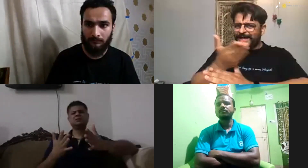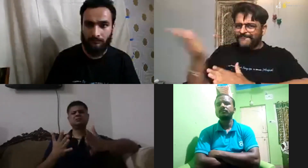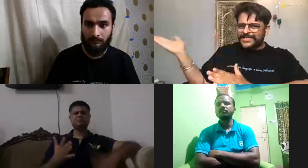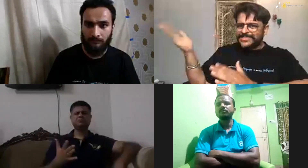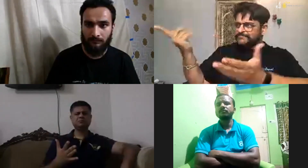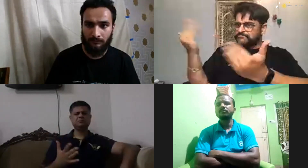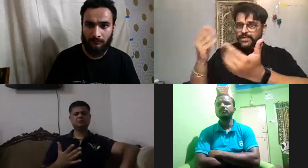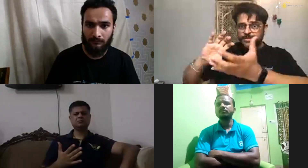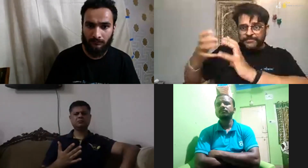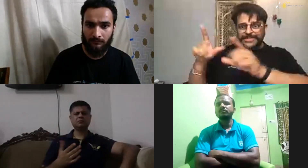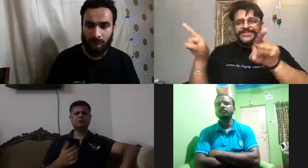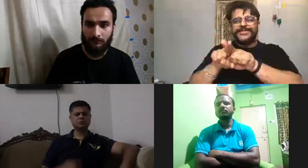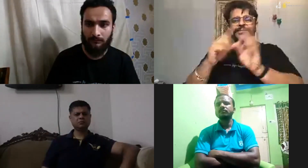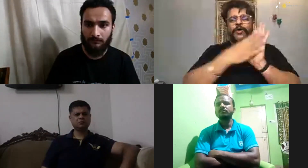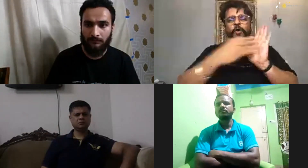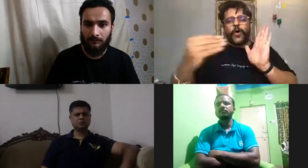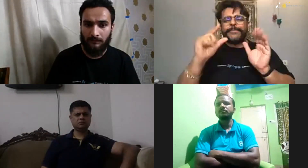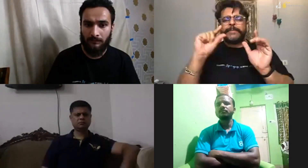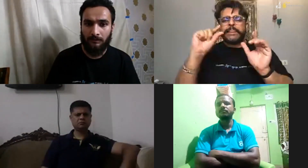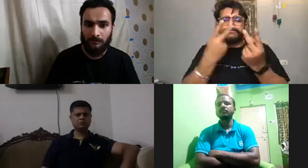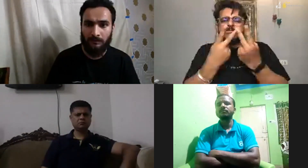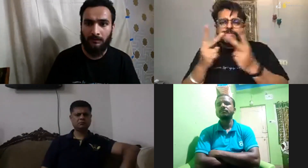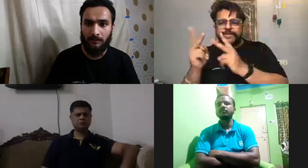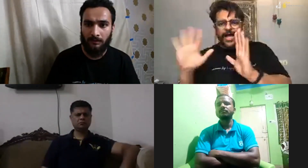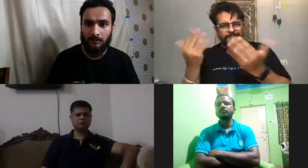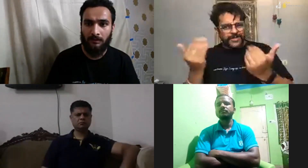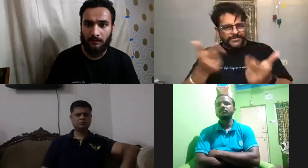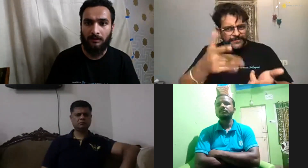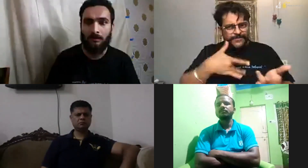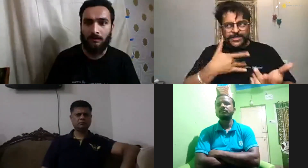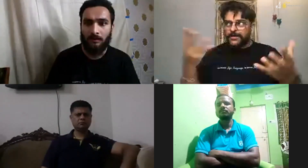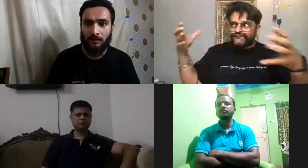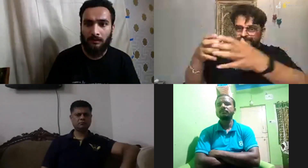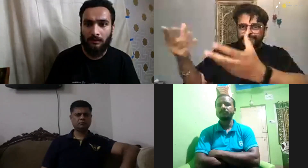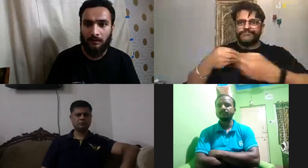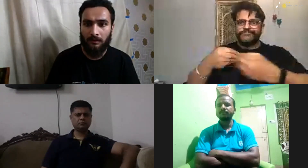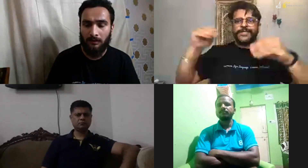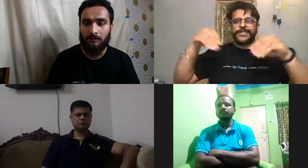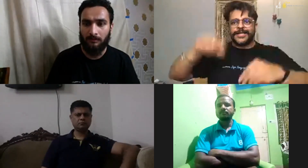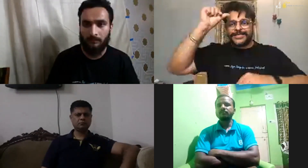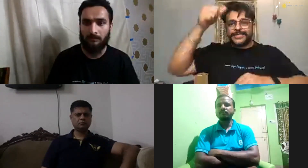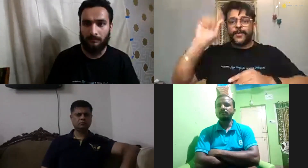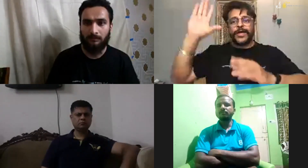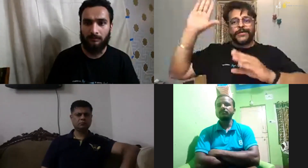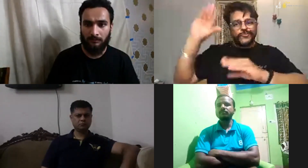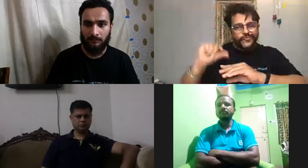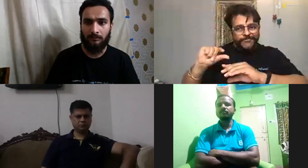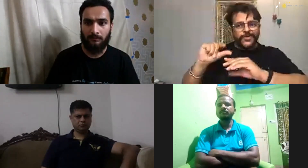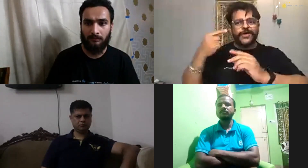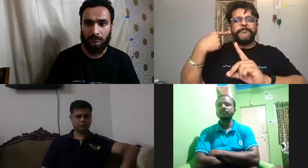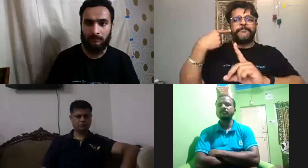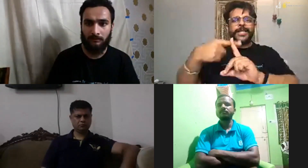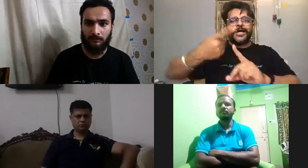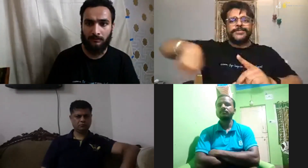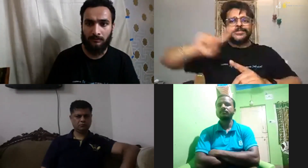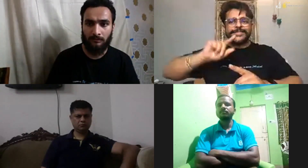can make something Indian, right? So can we make something Indian or replicate it? Something we can do? What do you think? Like, if you can sell that in